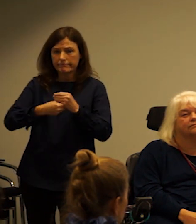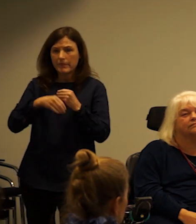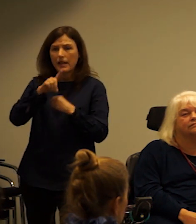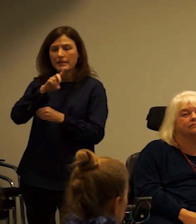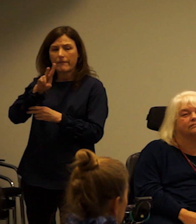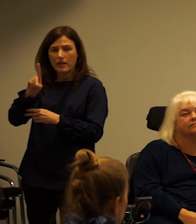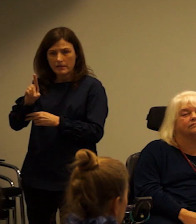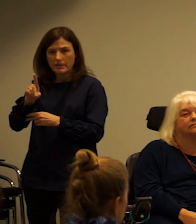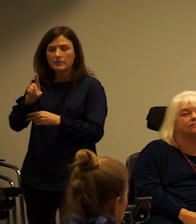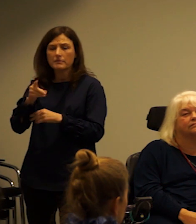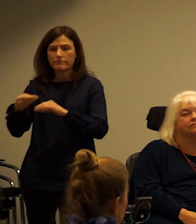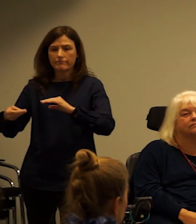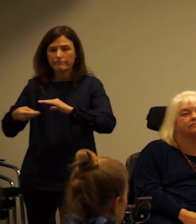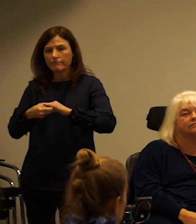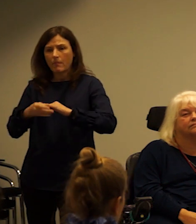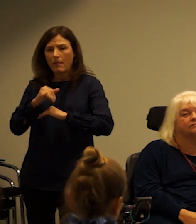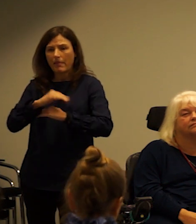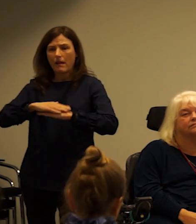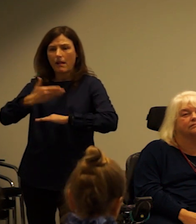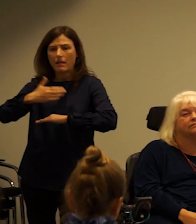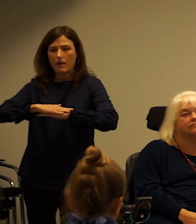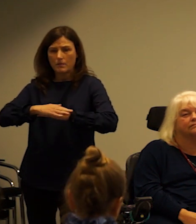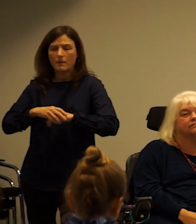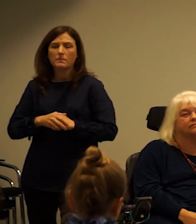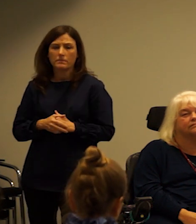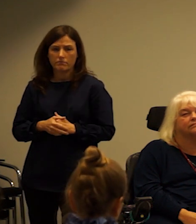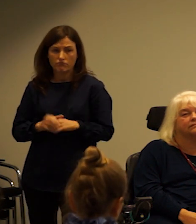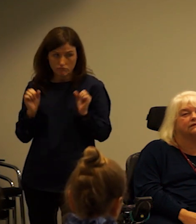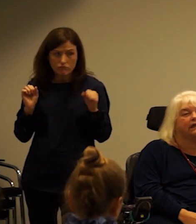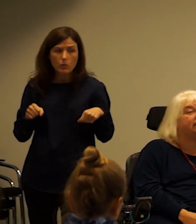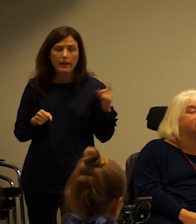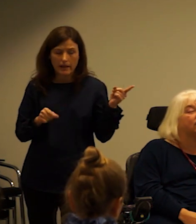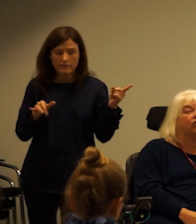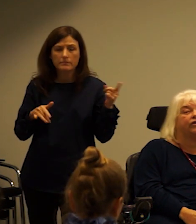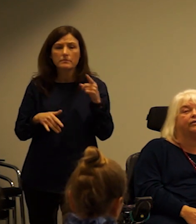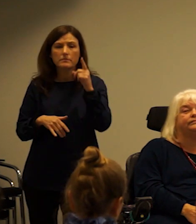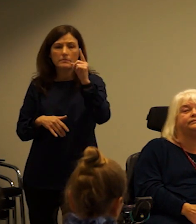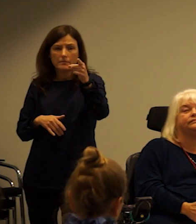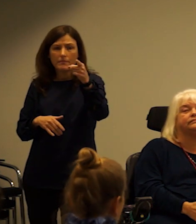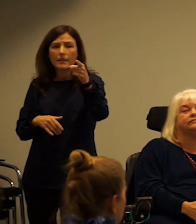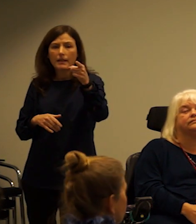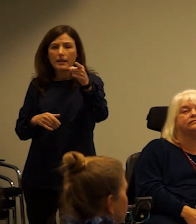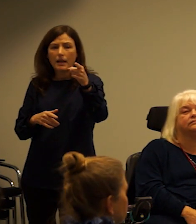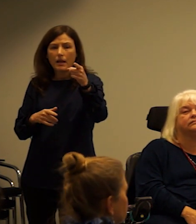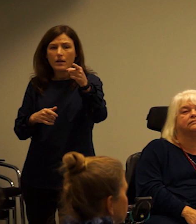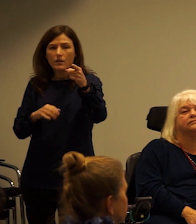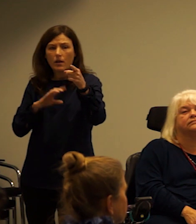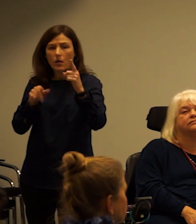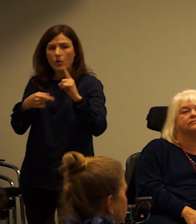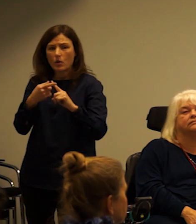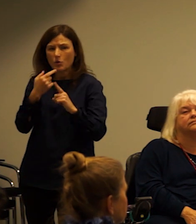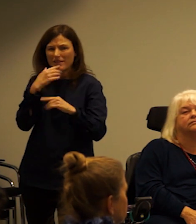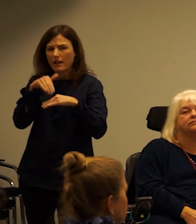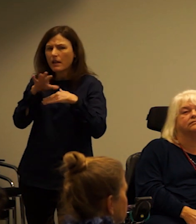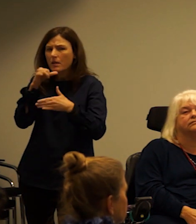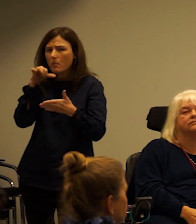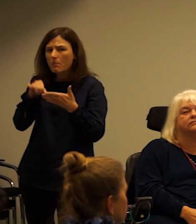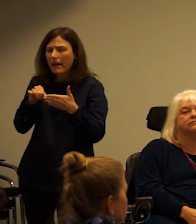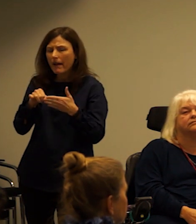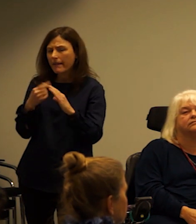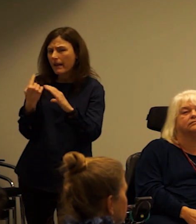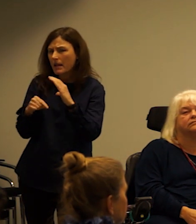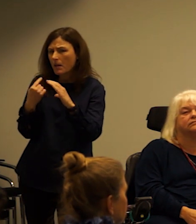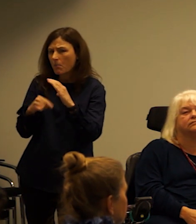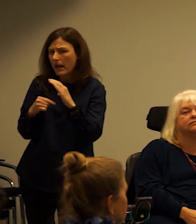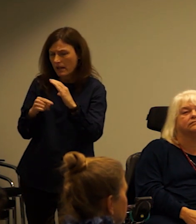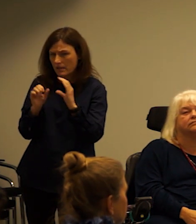In the laptop. Mm-hmm. You could. Yeah. And that's got audio. I was going to say, what about when you say you're mailing them, what about emailing it so